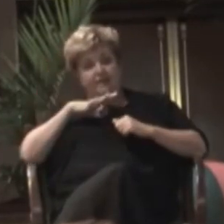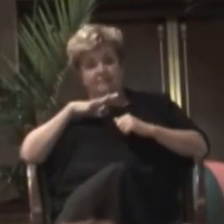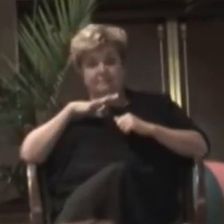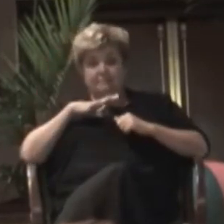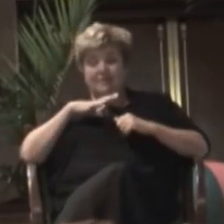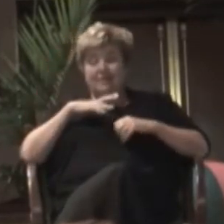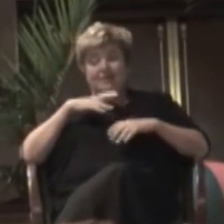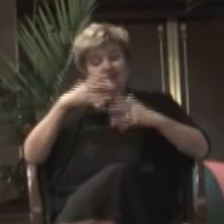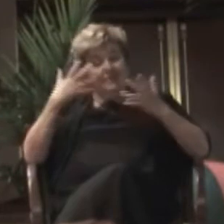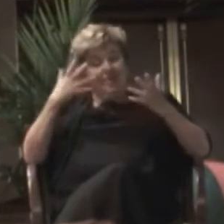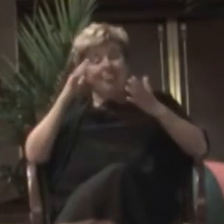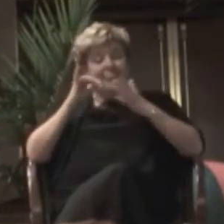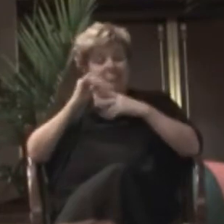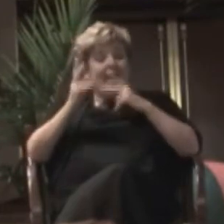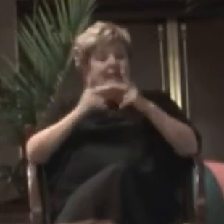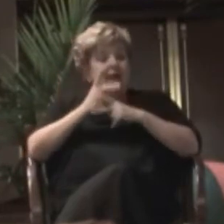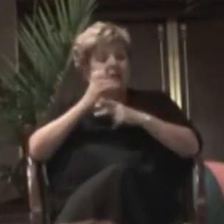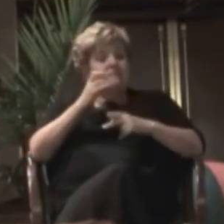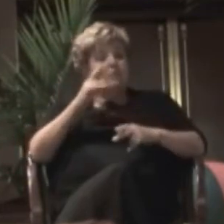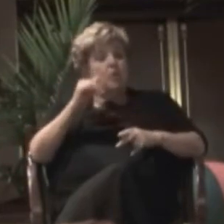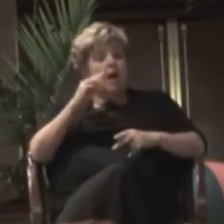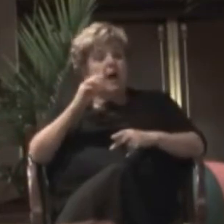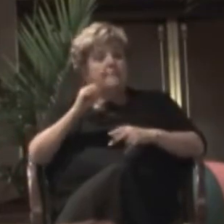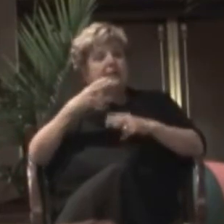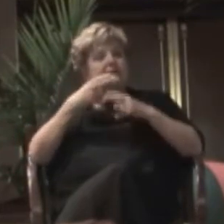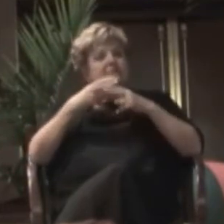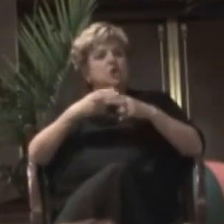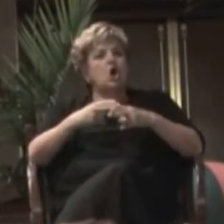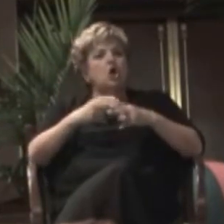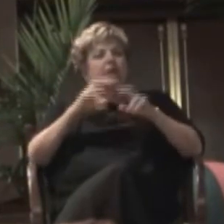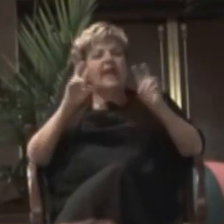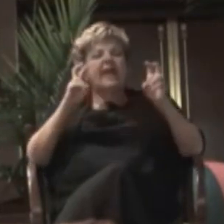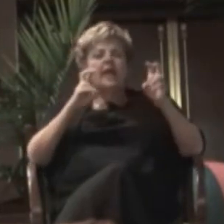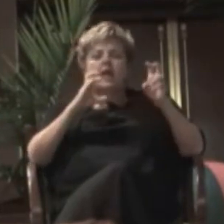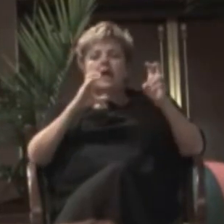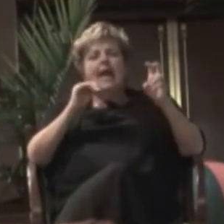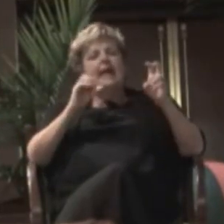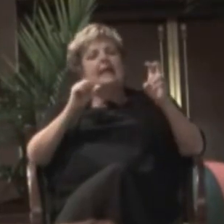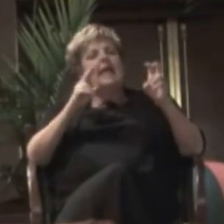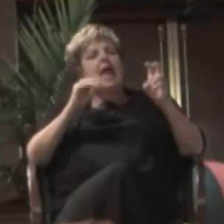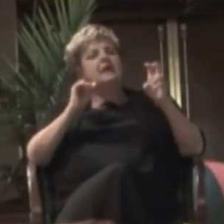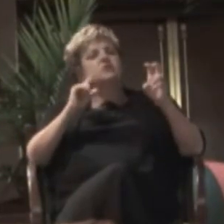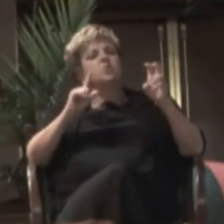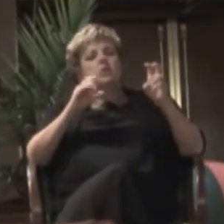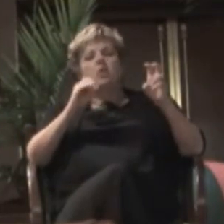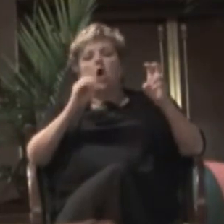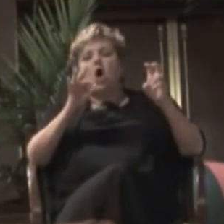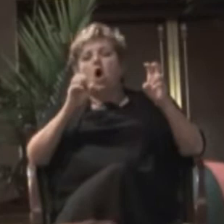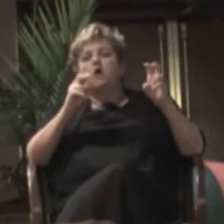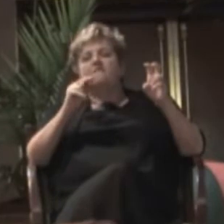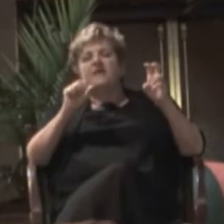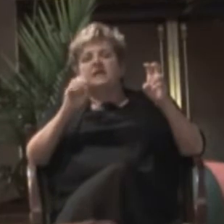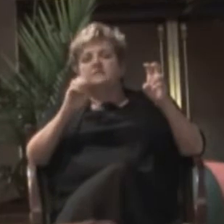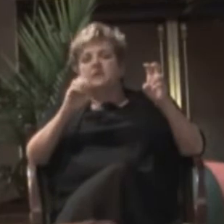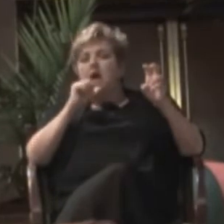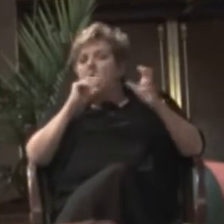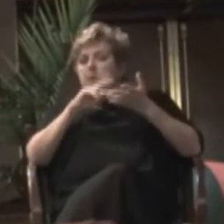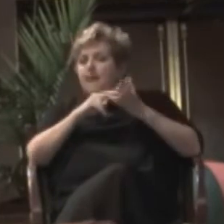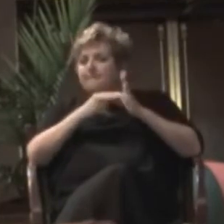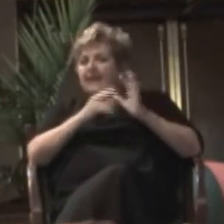That kind of crime is referred to as a casual offense. Not that it's minor, but it's casual in that it's